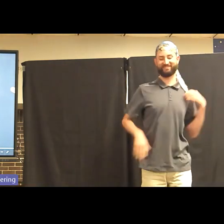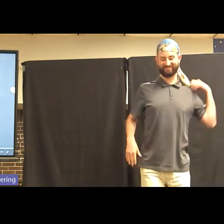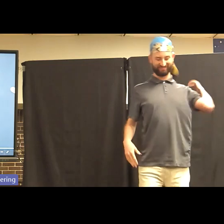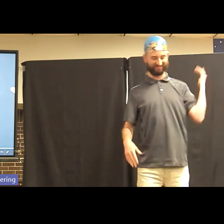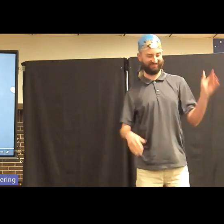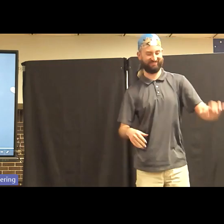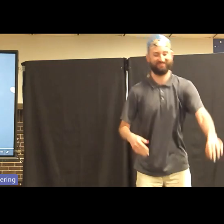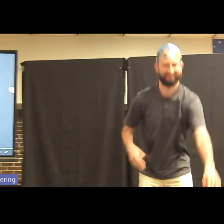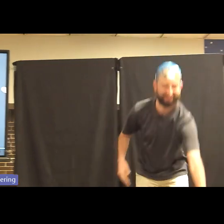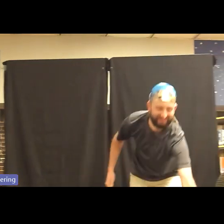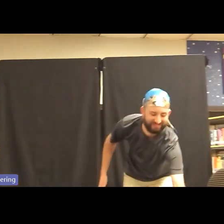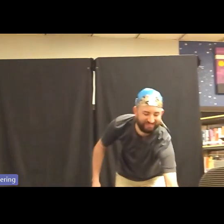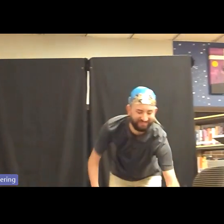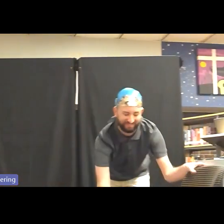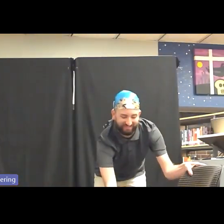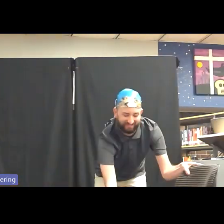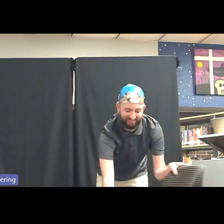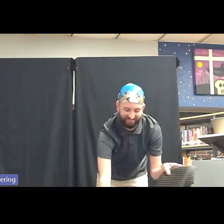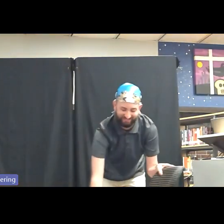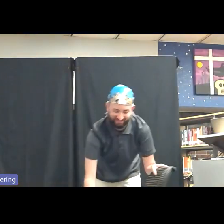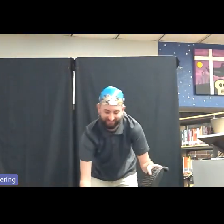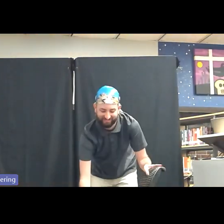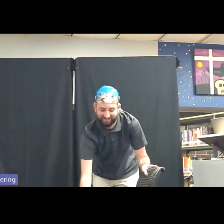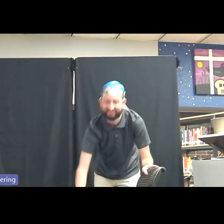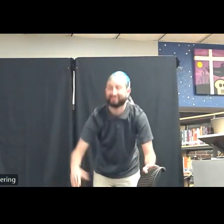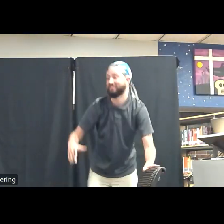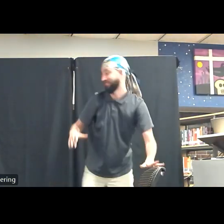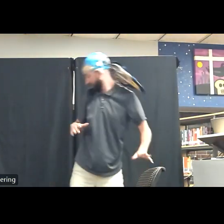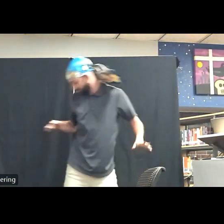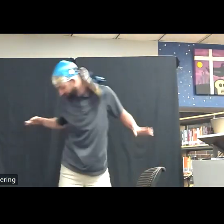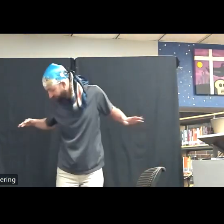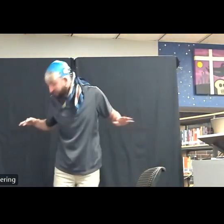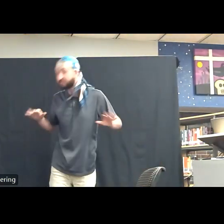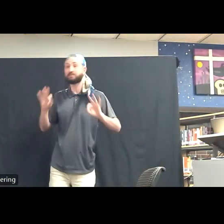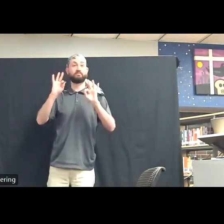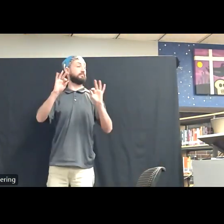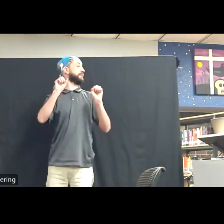Your duty is dismissed now, for right now, ma'am.